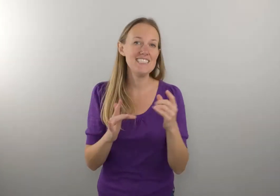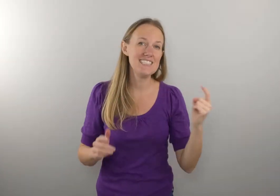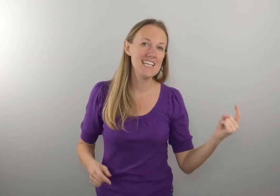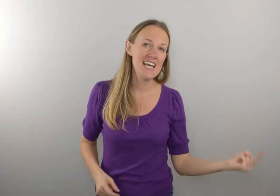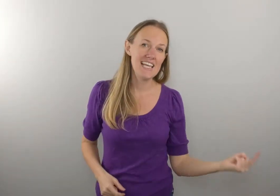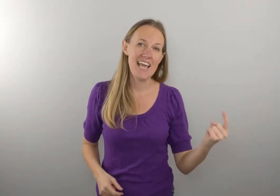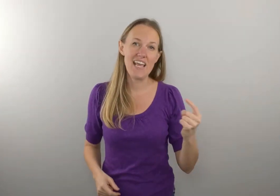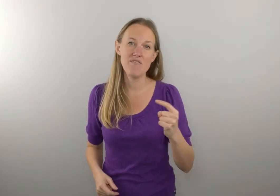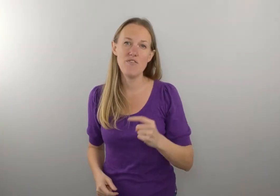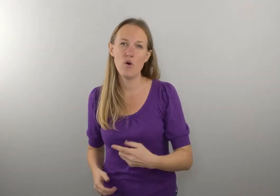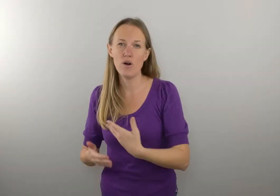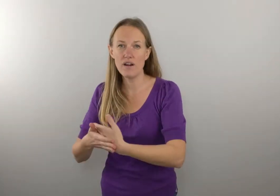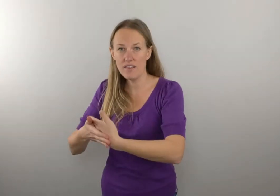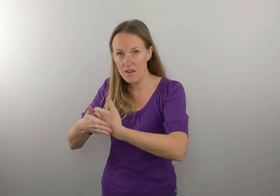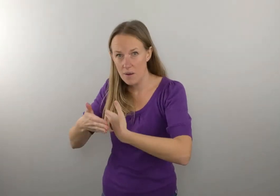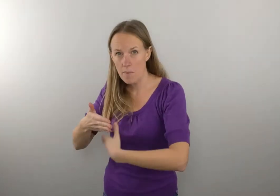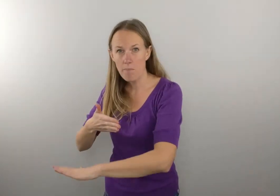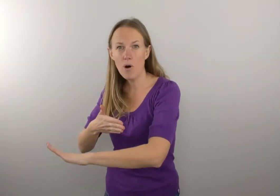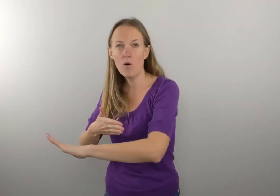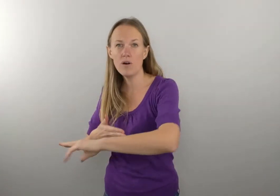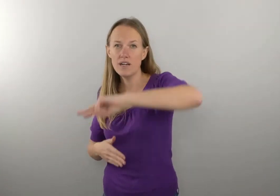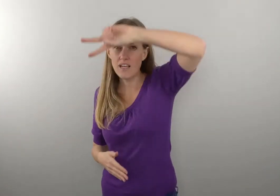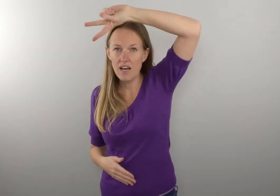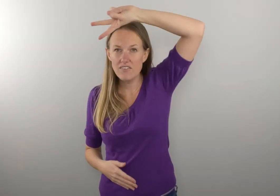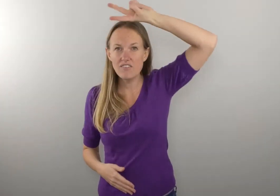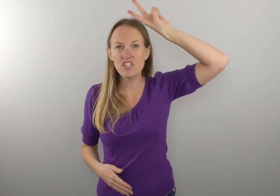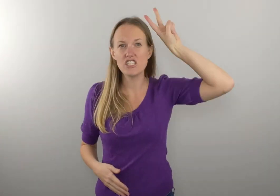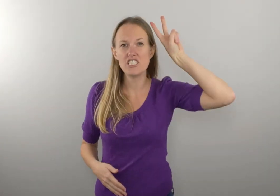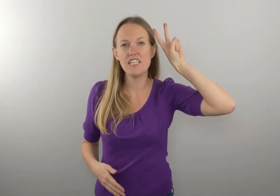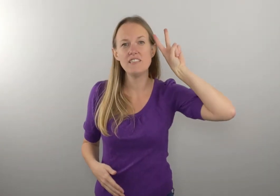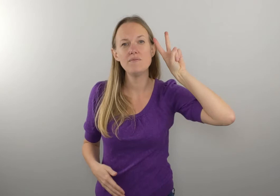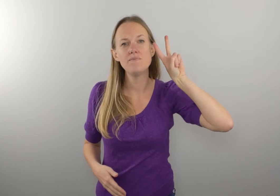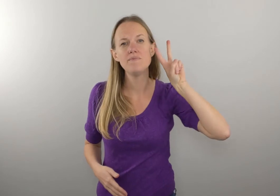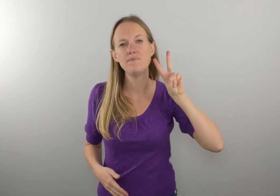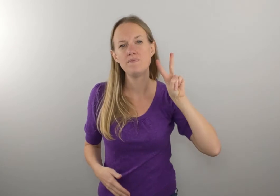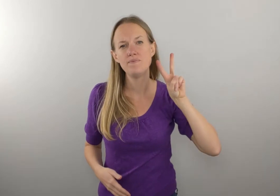Jesus came forth, born of a virgin,